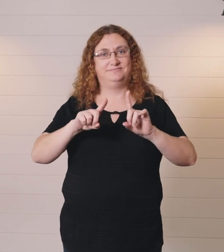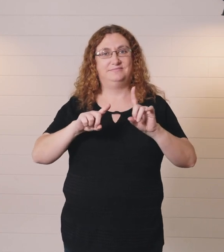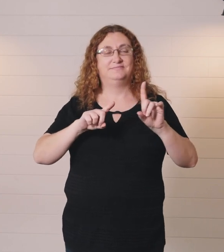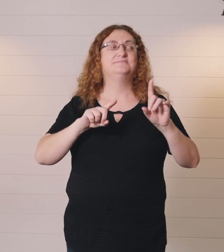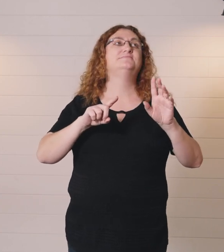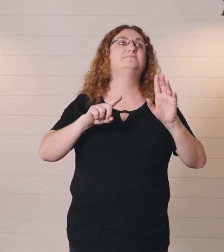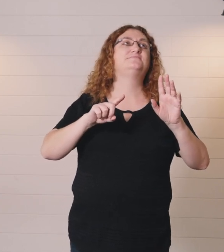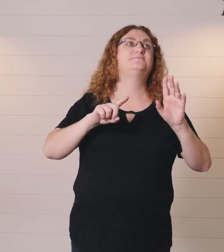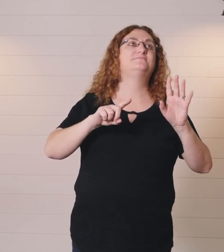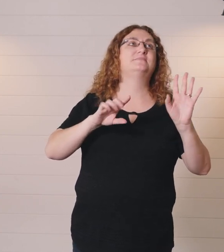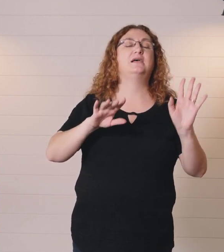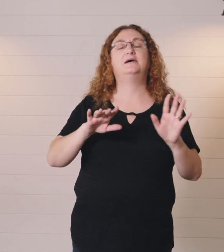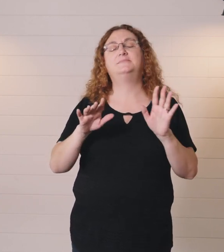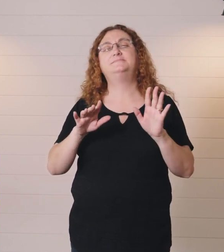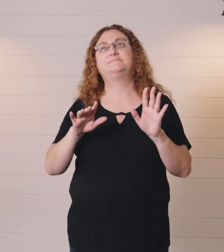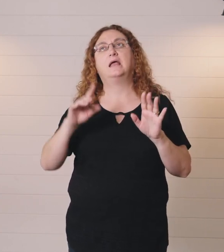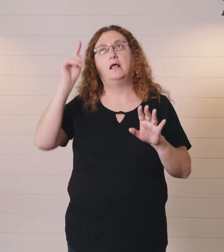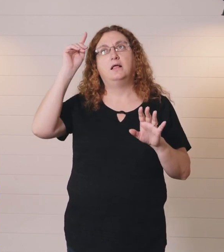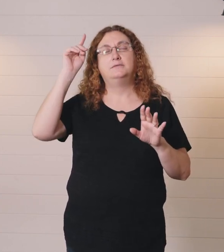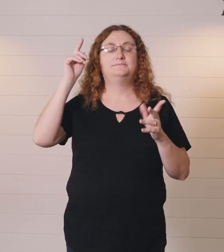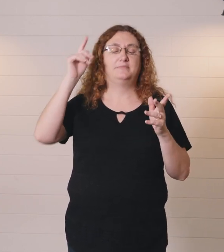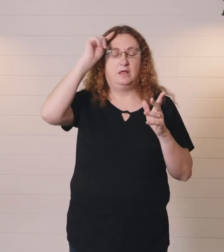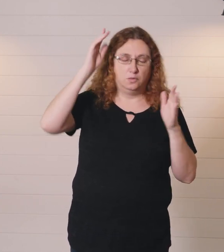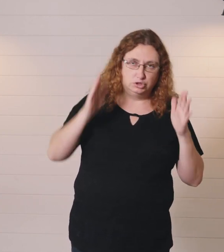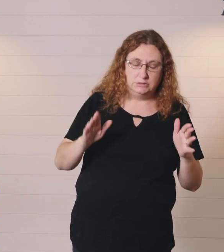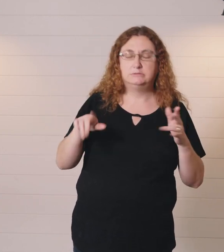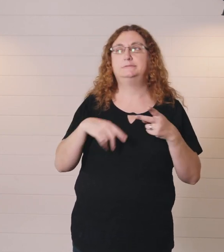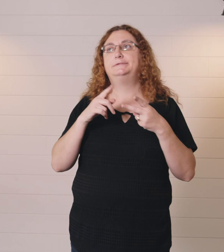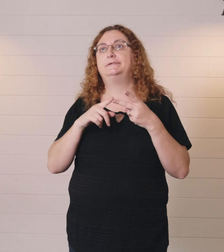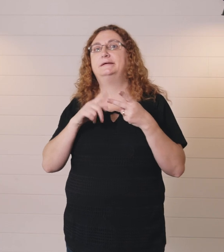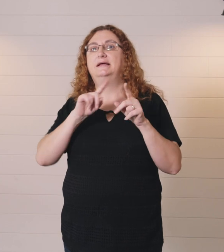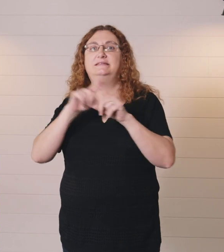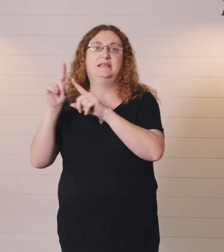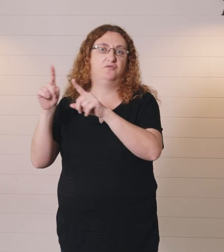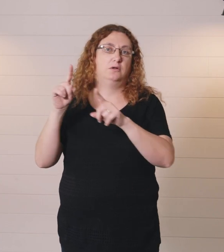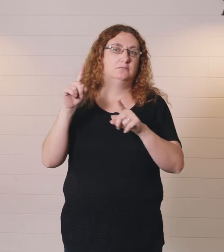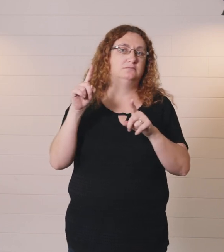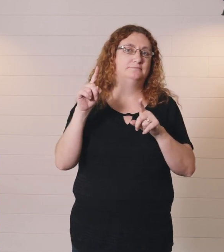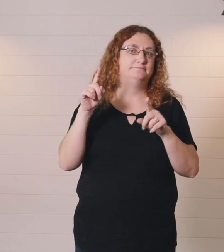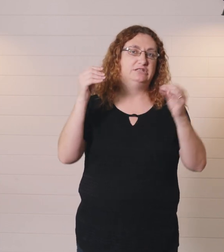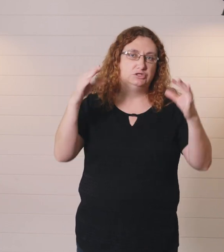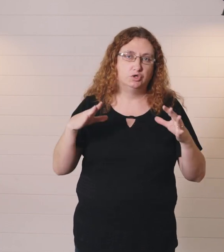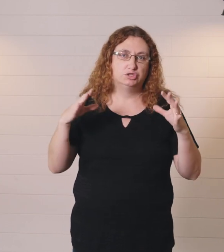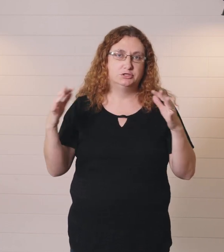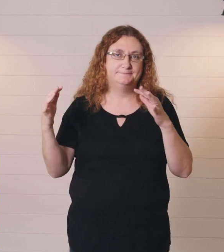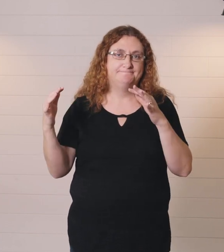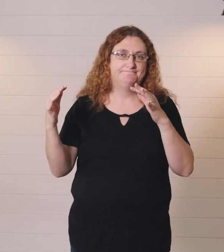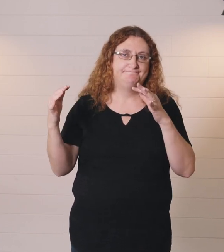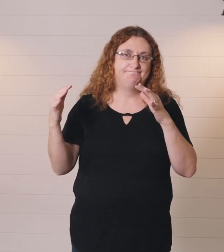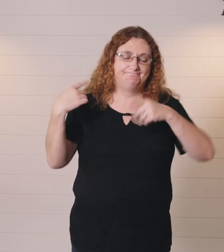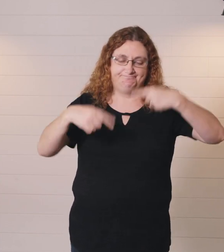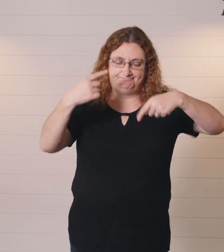debate this text, and they differ in their opinions on what was really taking place here. The translations say, like this one,